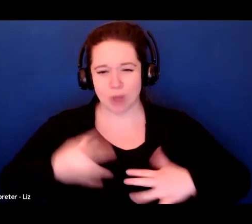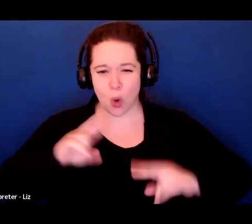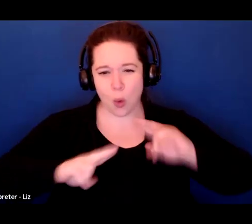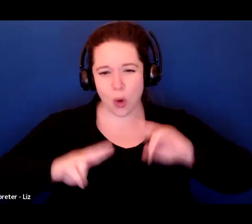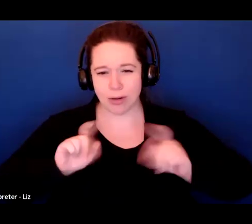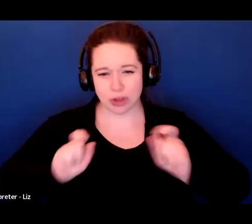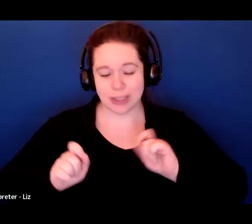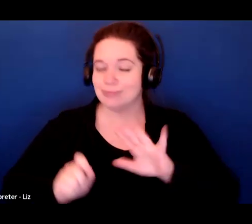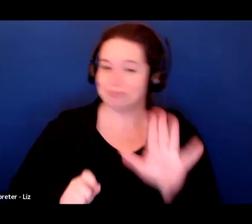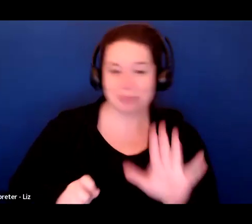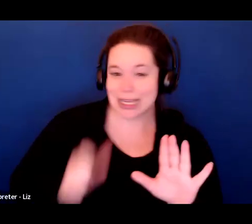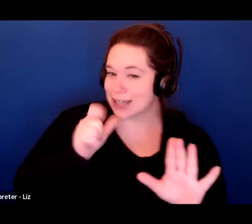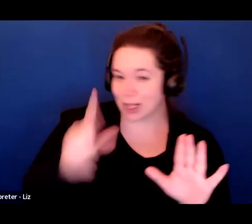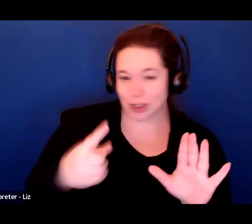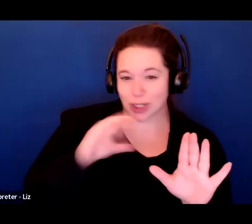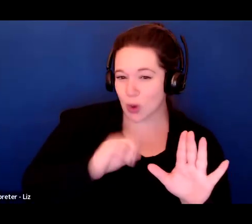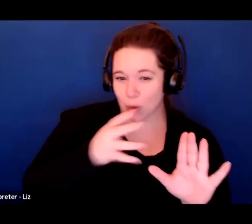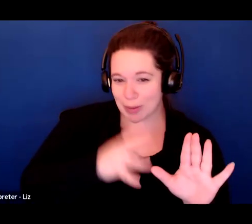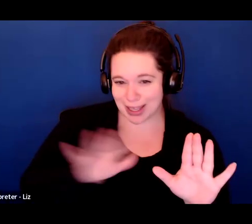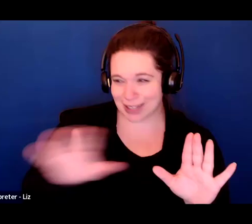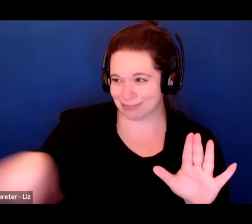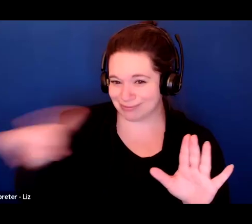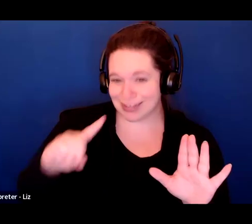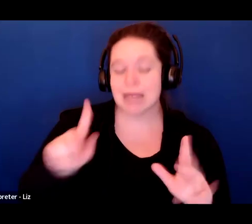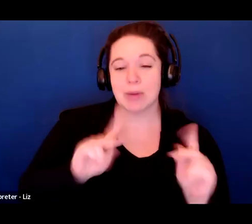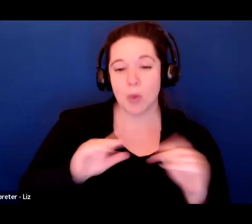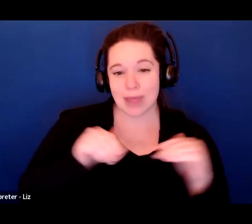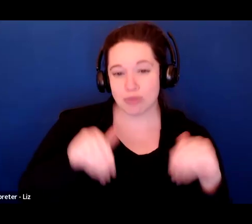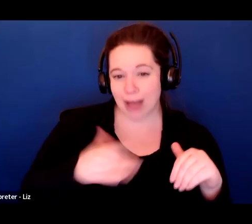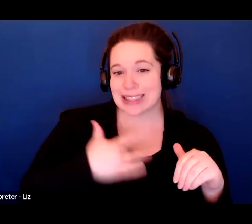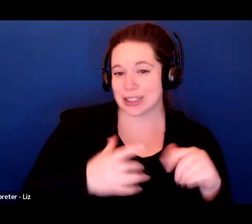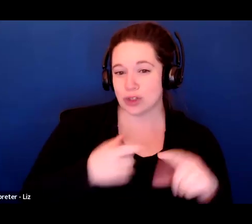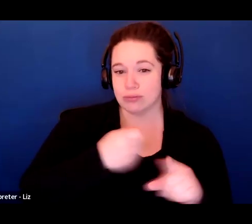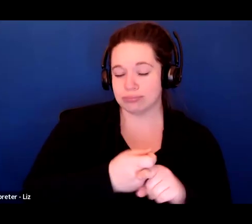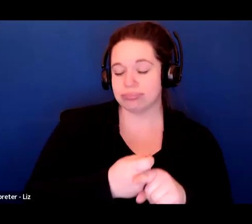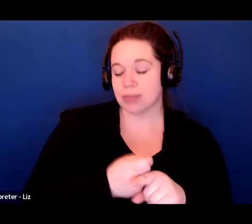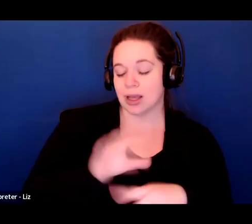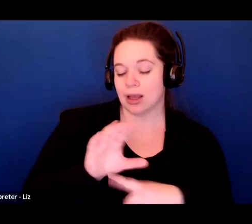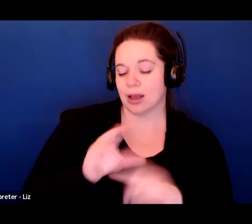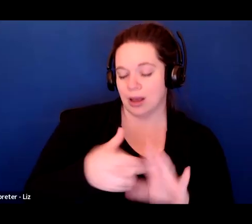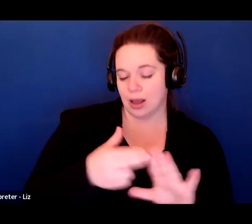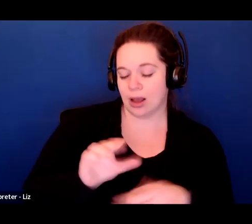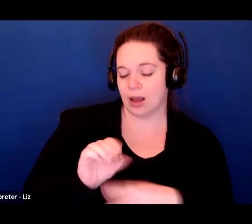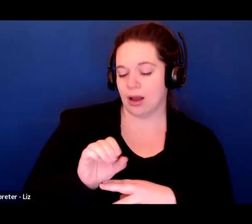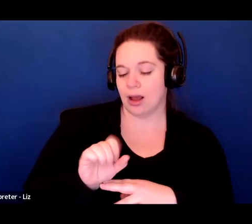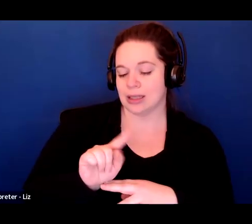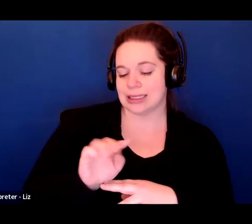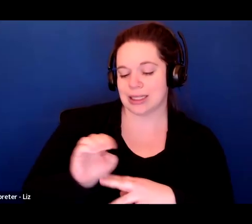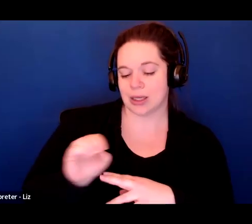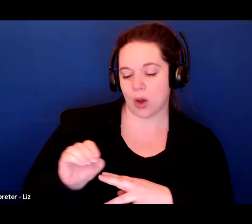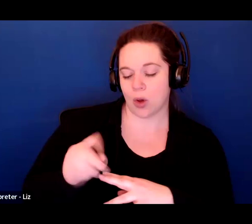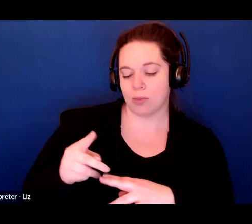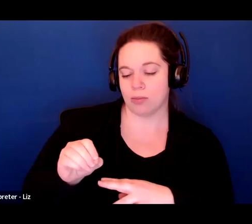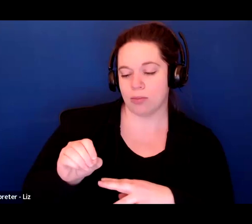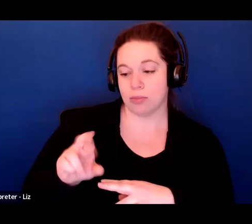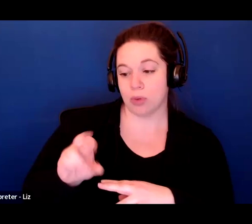just old women, it's people with paralysis tend to get osteoporosis, and it comes on